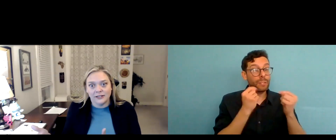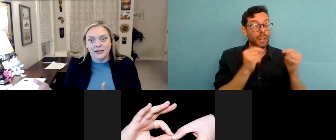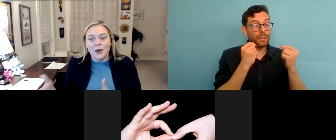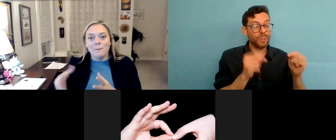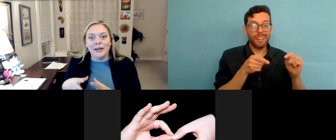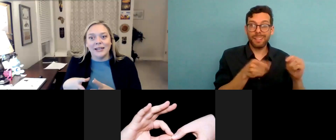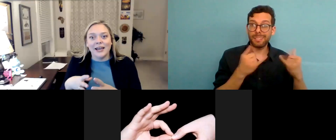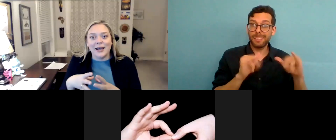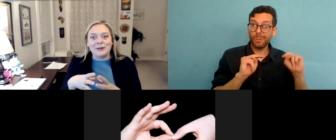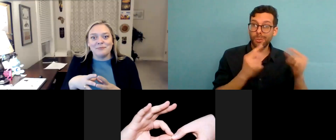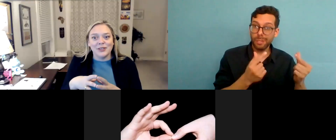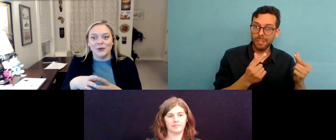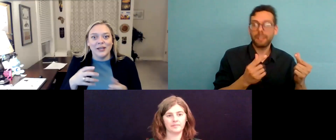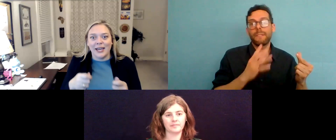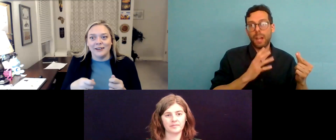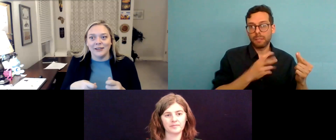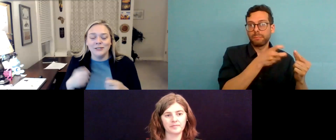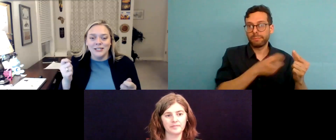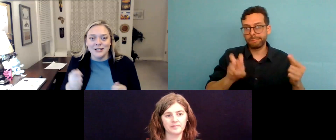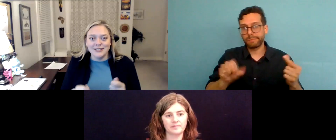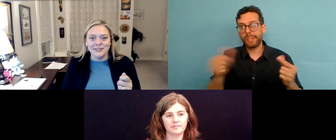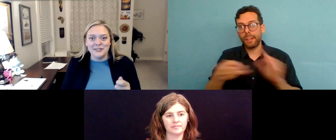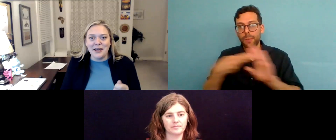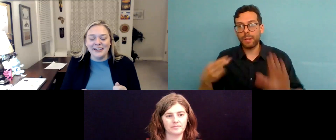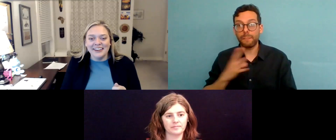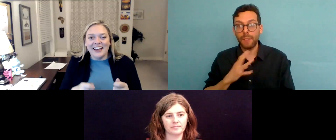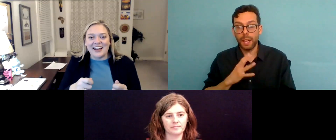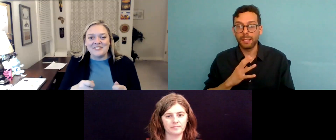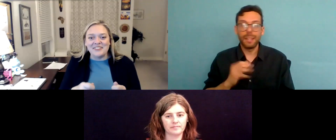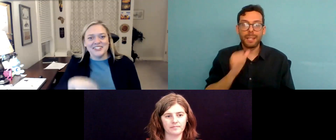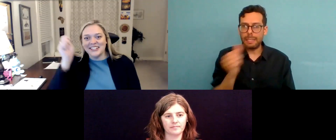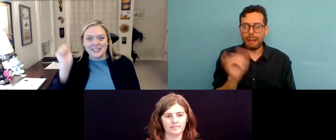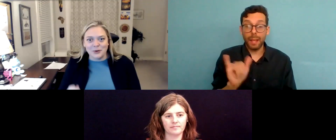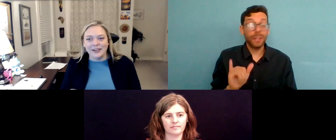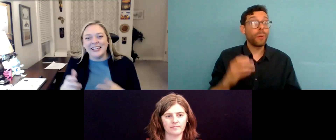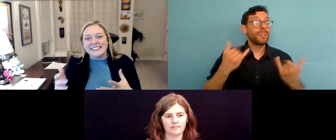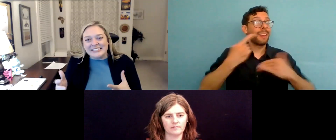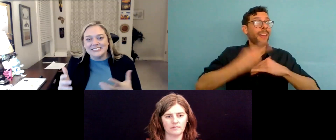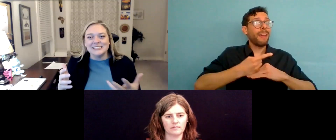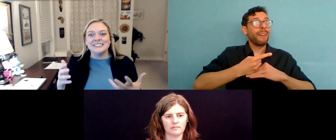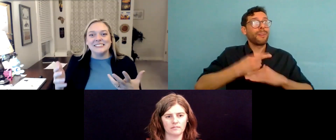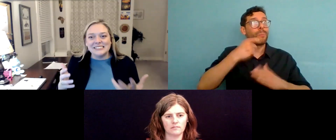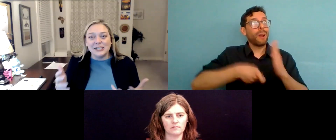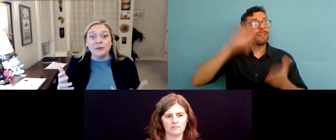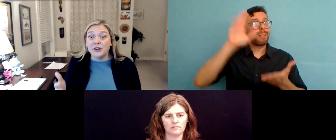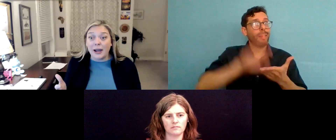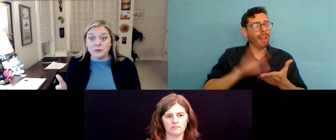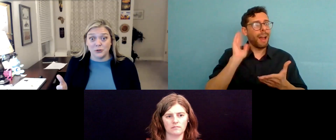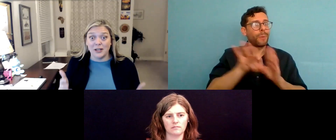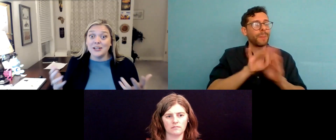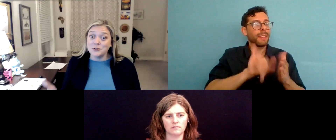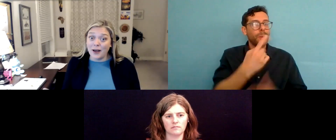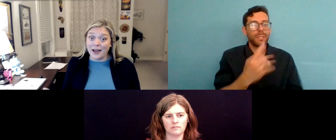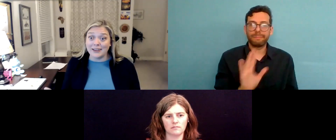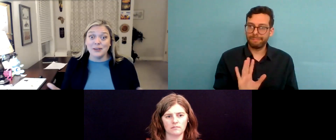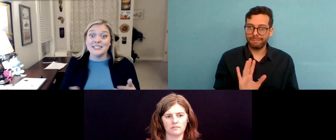fine. But, again, like, well, it's on sale today. I'll just get this one. A little bit of a crapshoot.